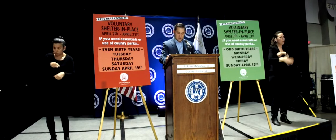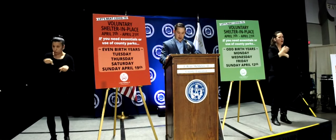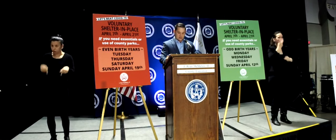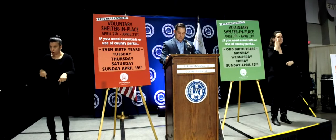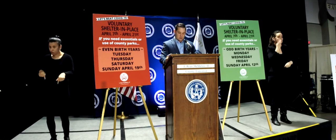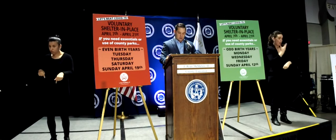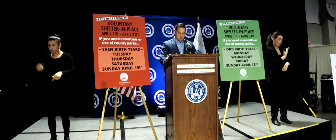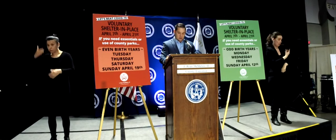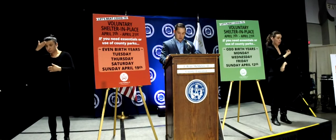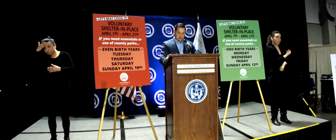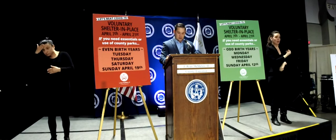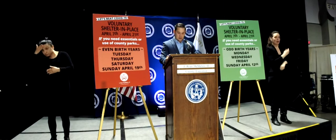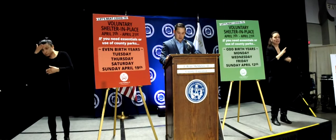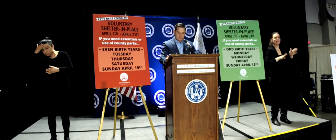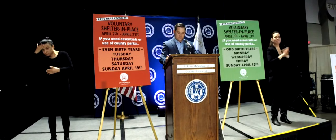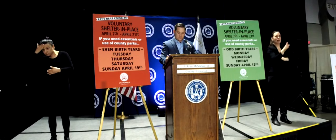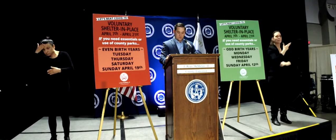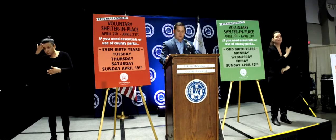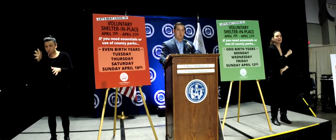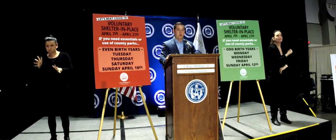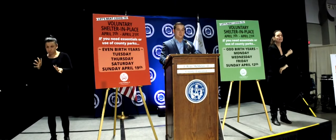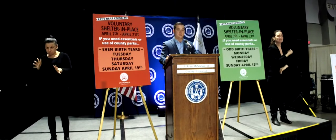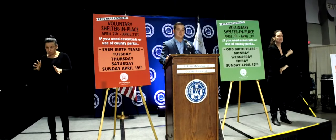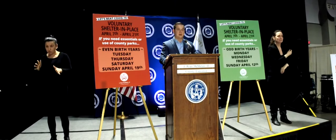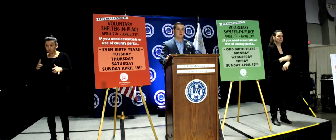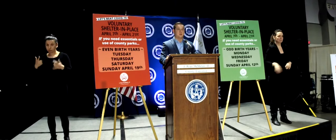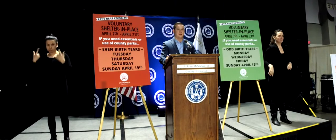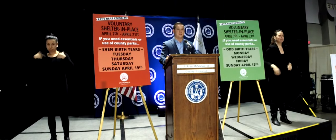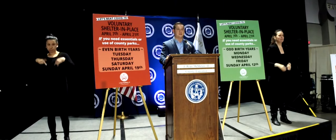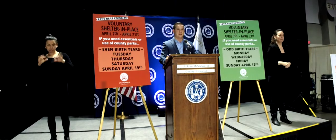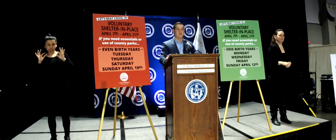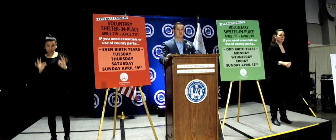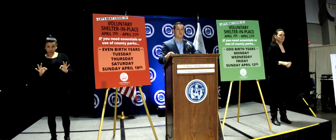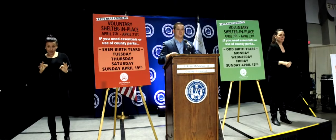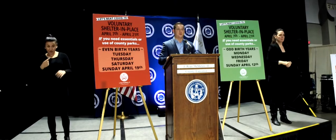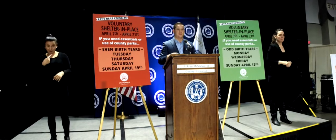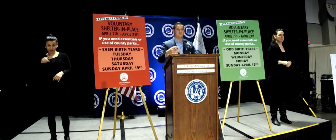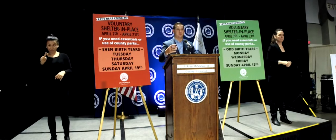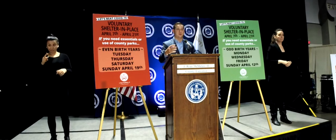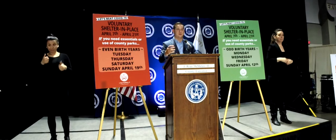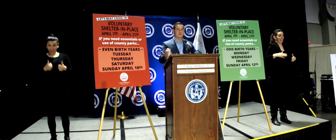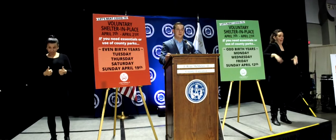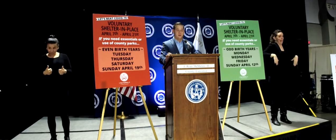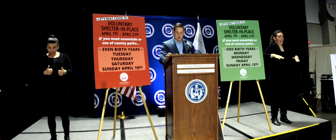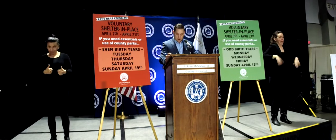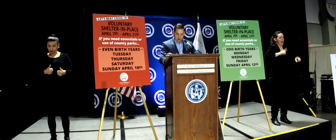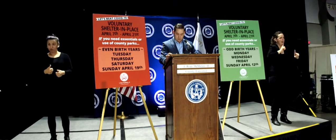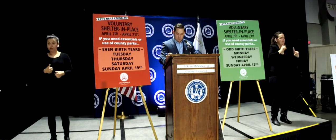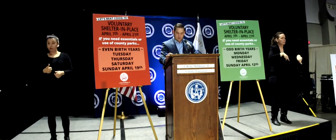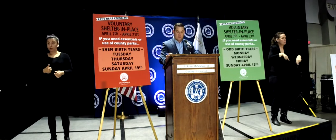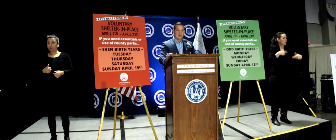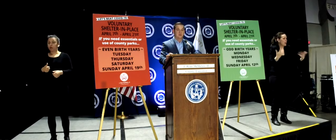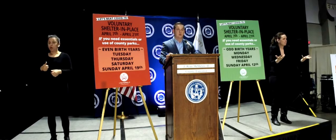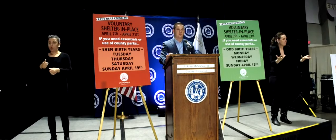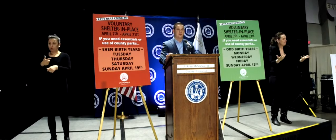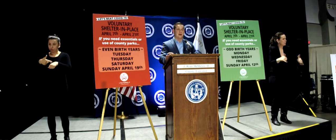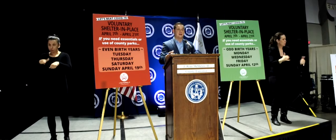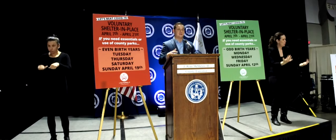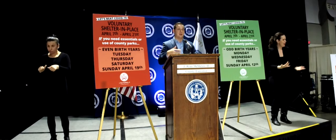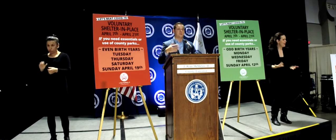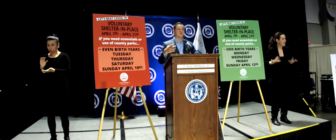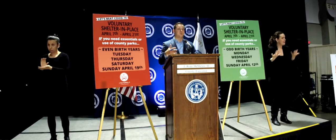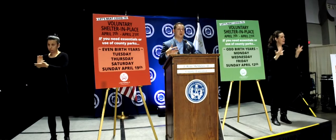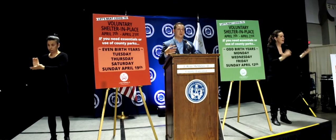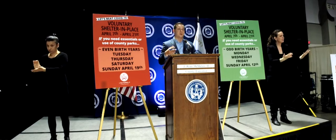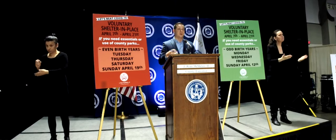COVID-19, asked if they can take part in this. I don't know the answer to that, so I've referred them to this. But thank you for